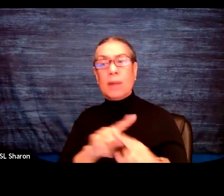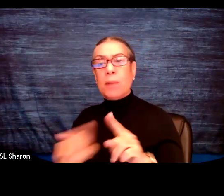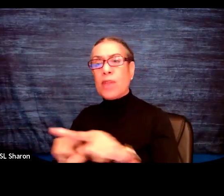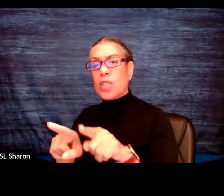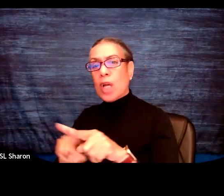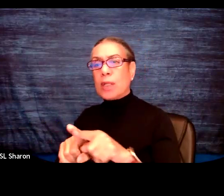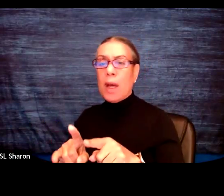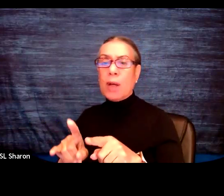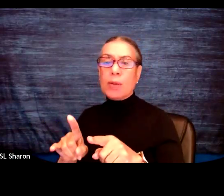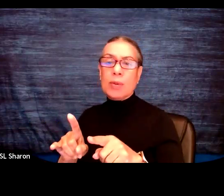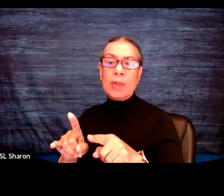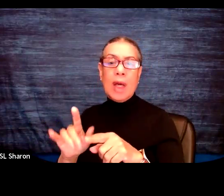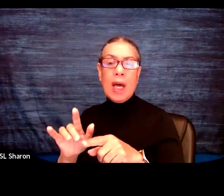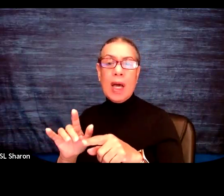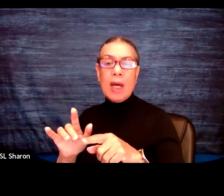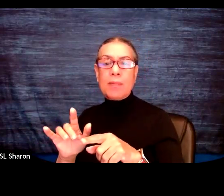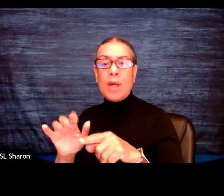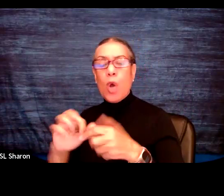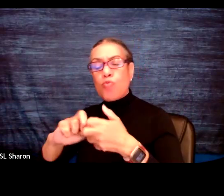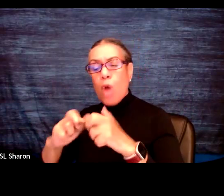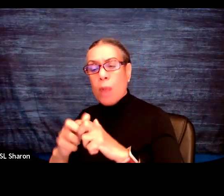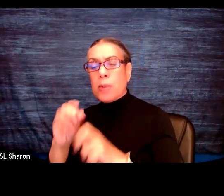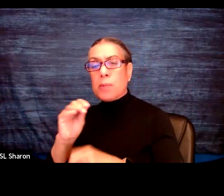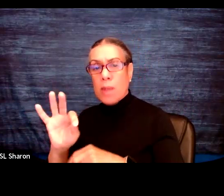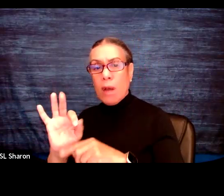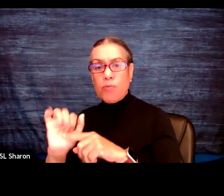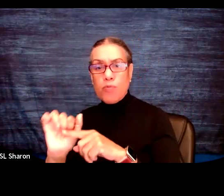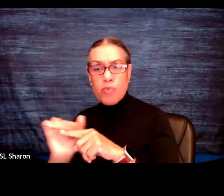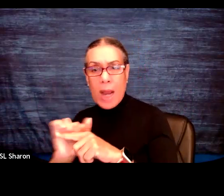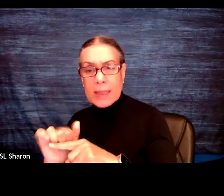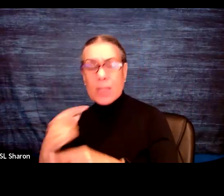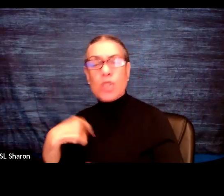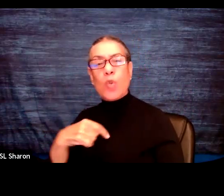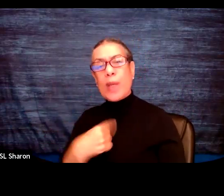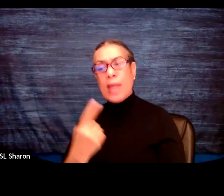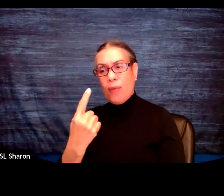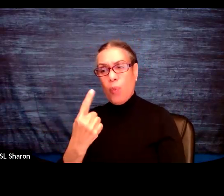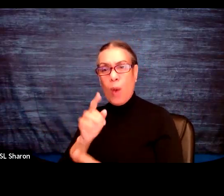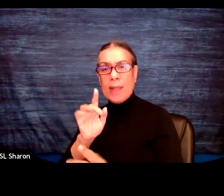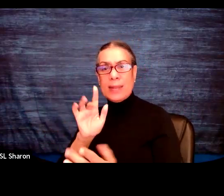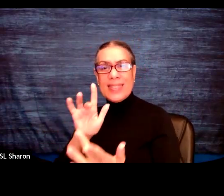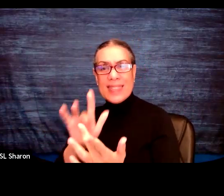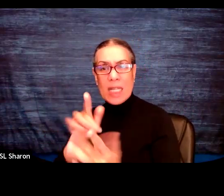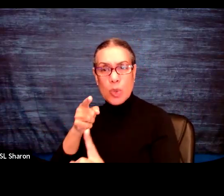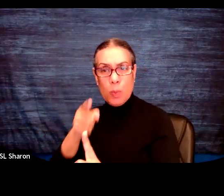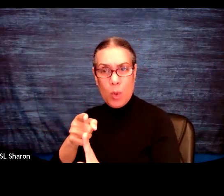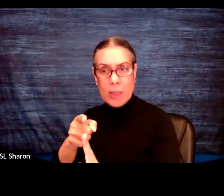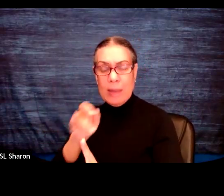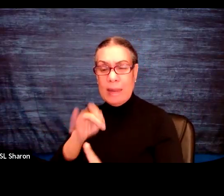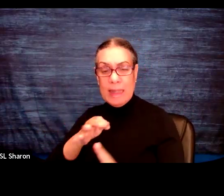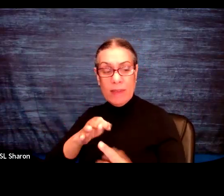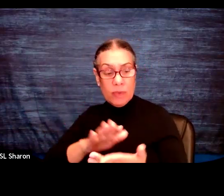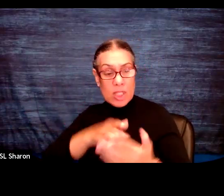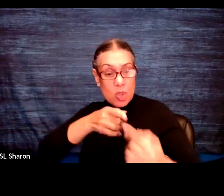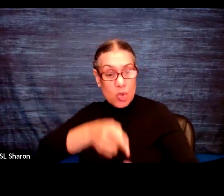of practice, caseloads, et cetera. So we're at least able to have a touch point with schools to know if there is a struggle that